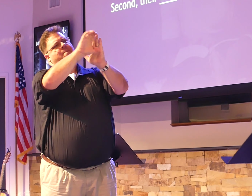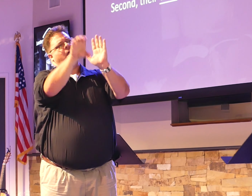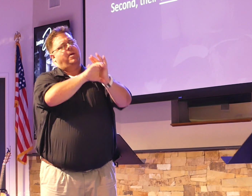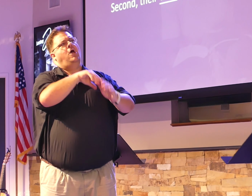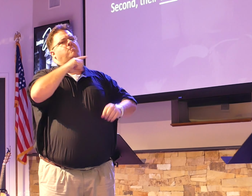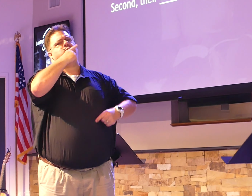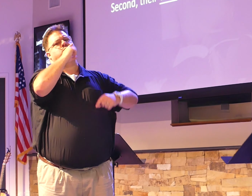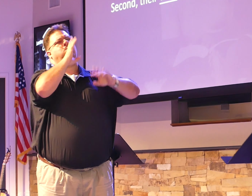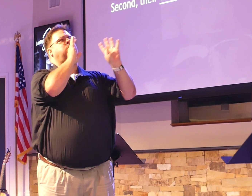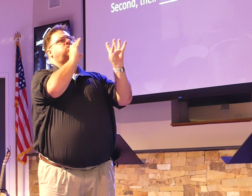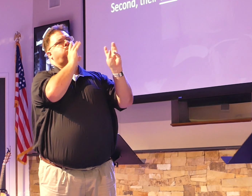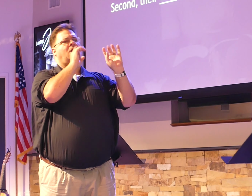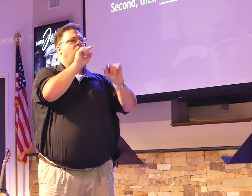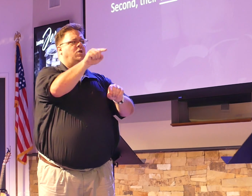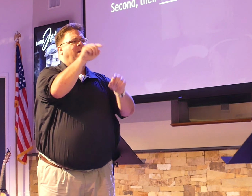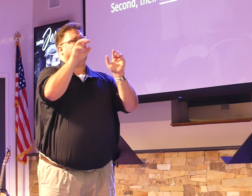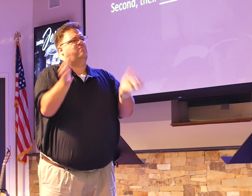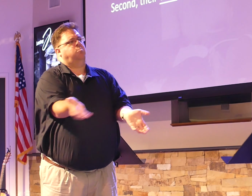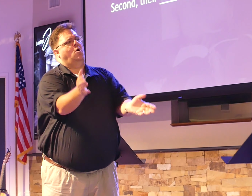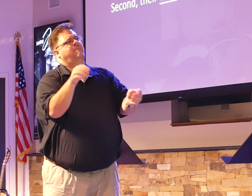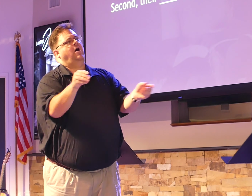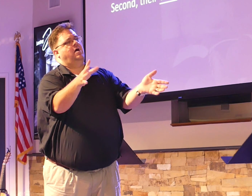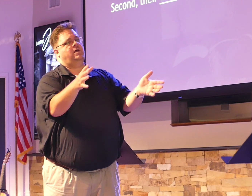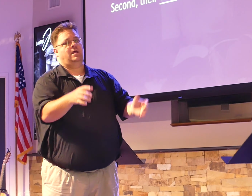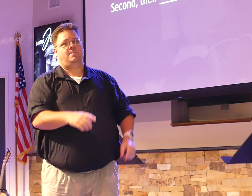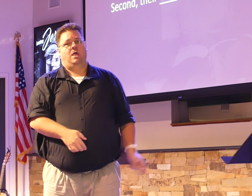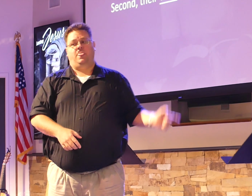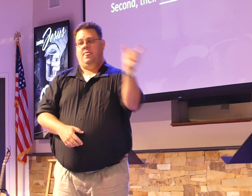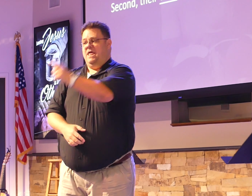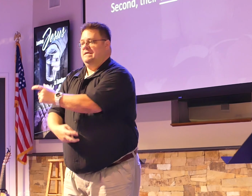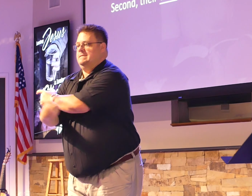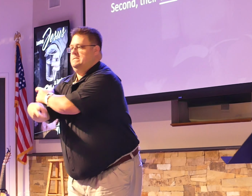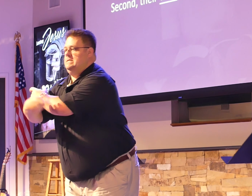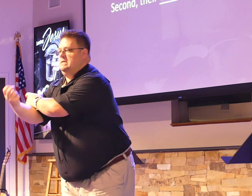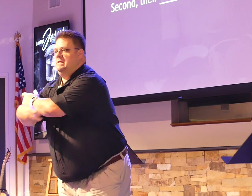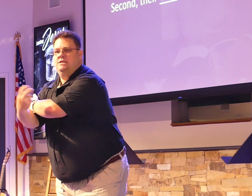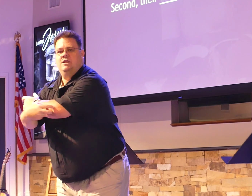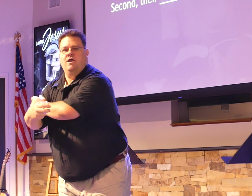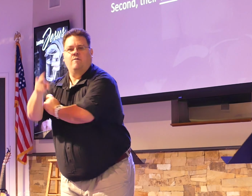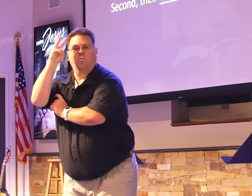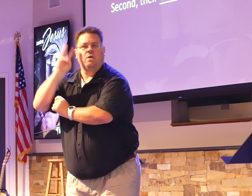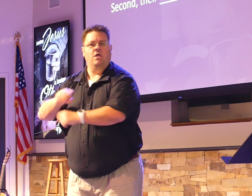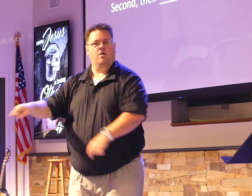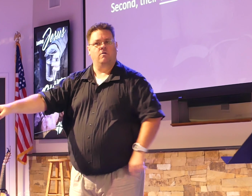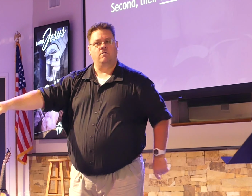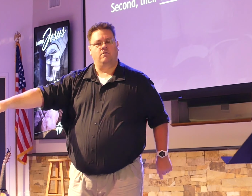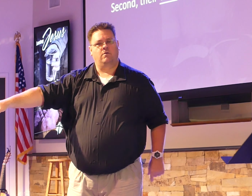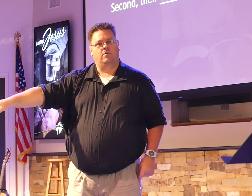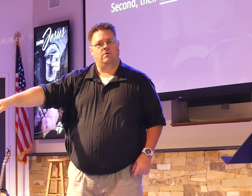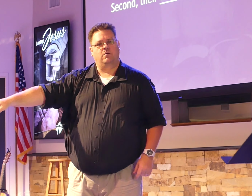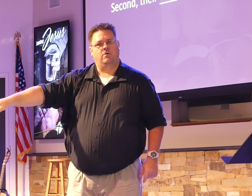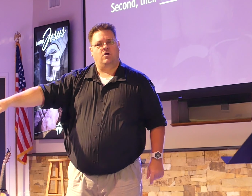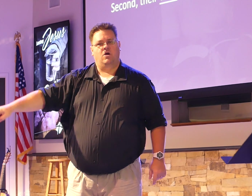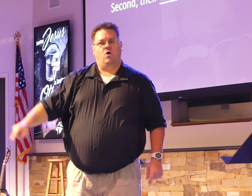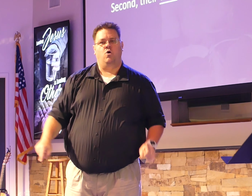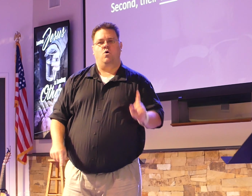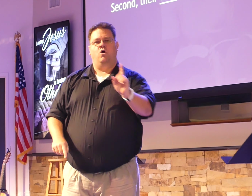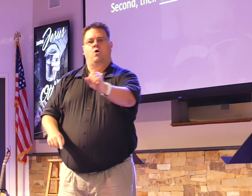they talked about all this stuff. But then they'd go over here and extort money from some little old widow. Or they'd go over here and take some guy's